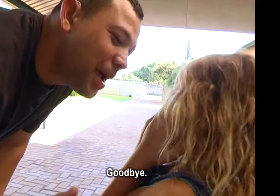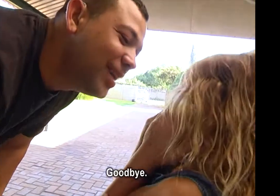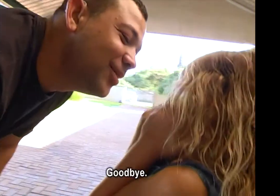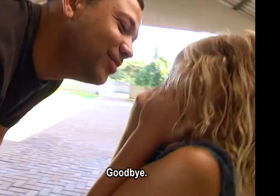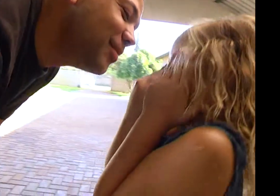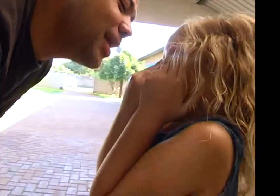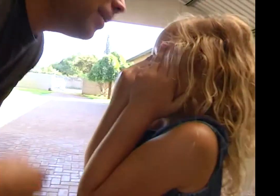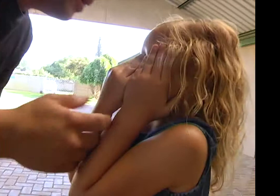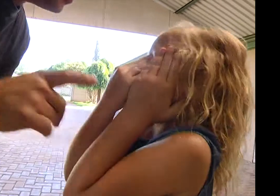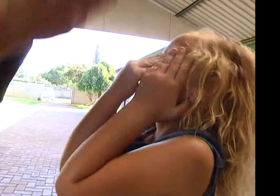Goodbye.